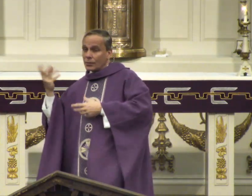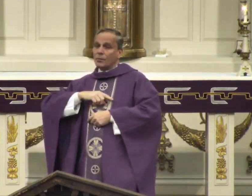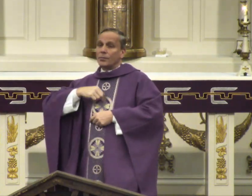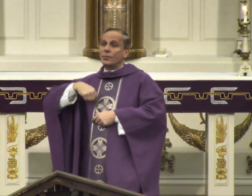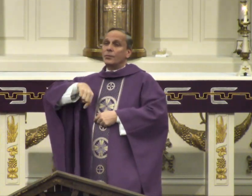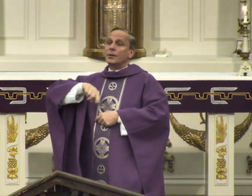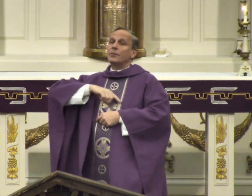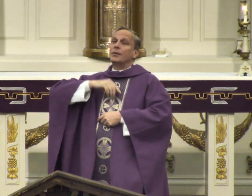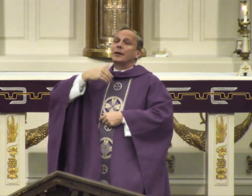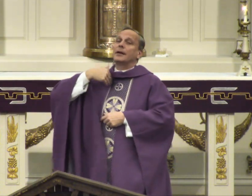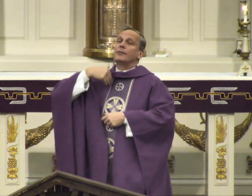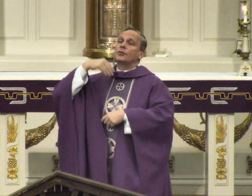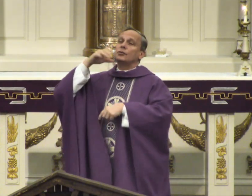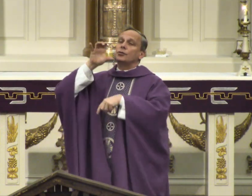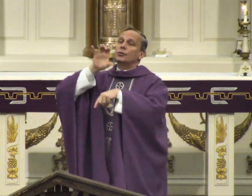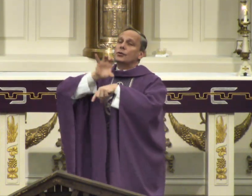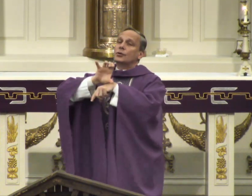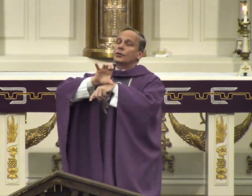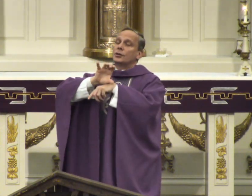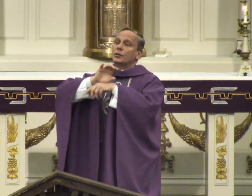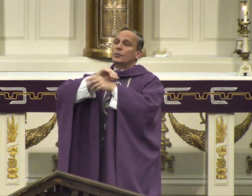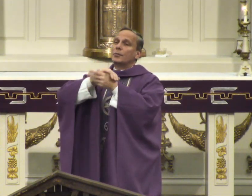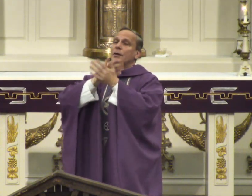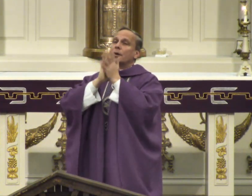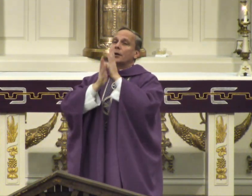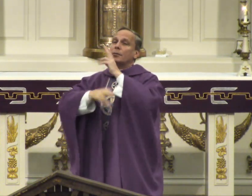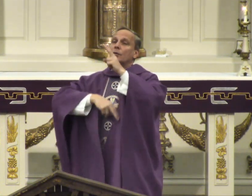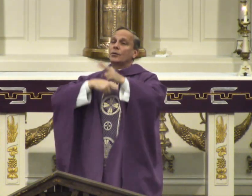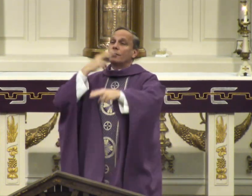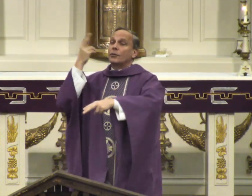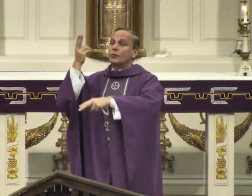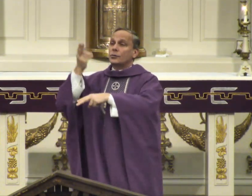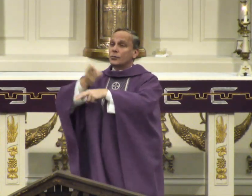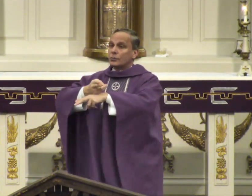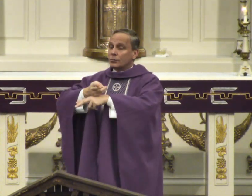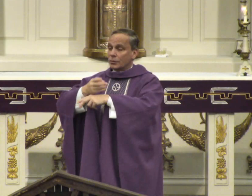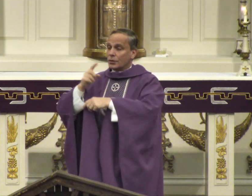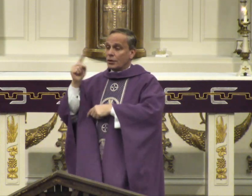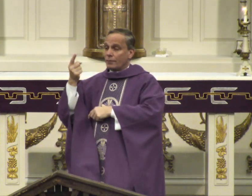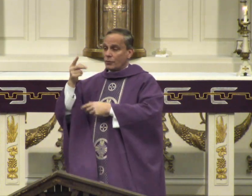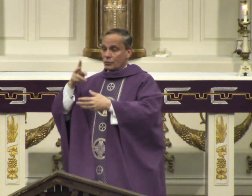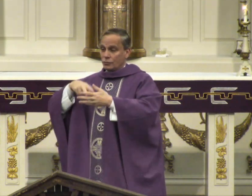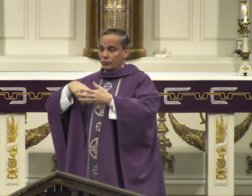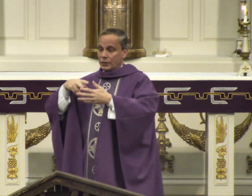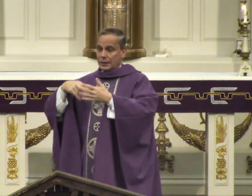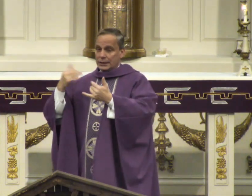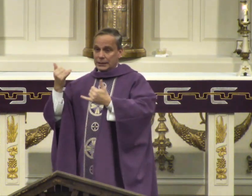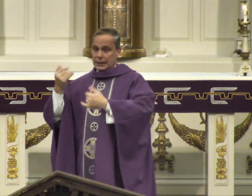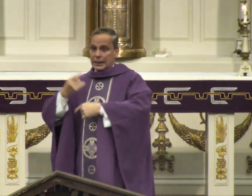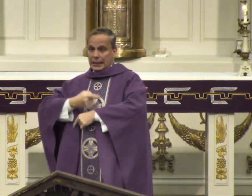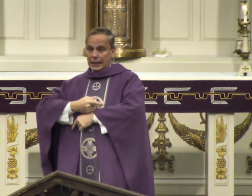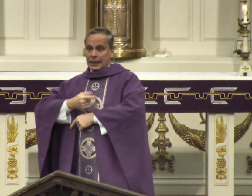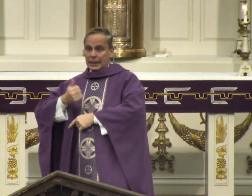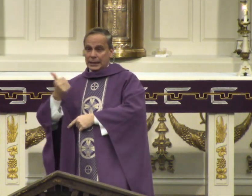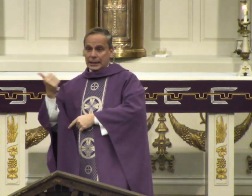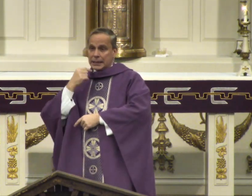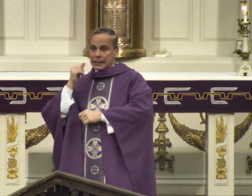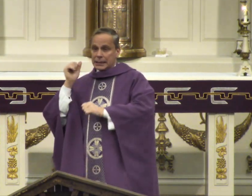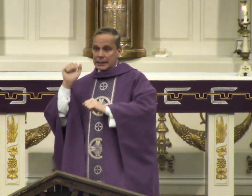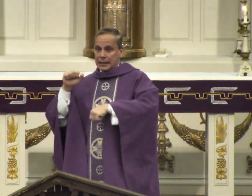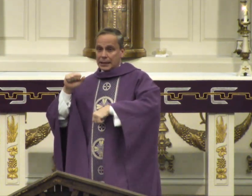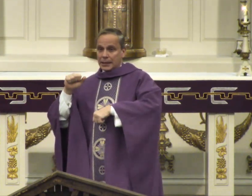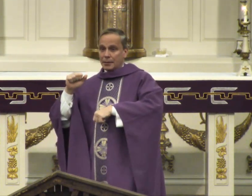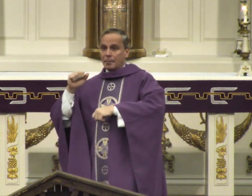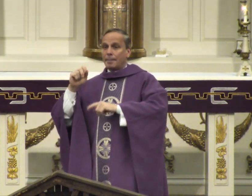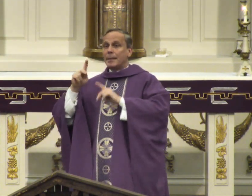So we know that. And he also told us that we would have a church that would become universal. We